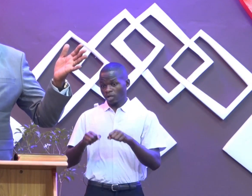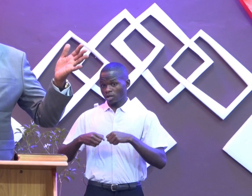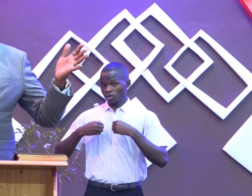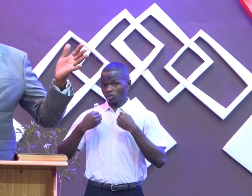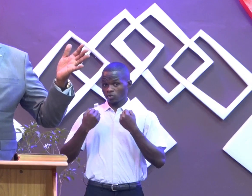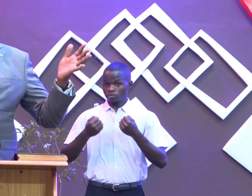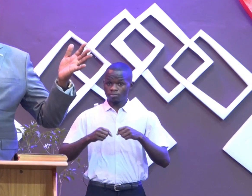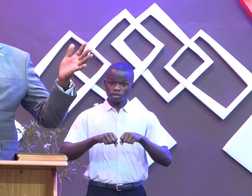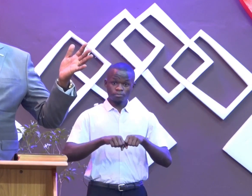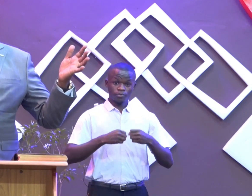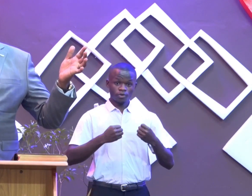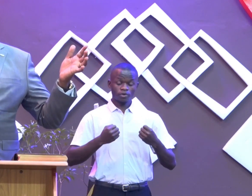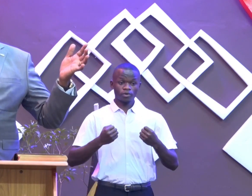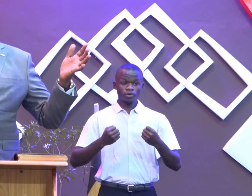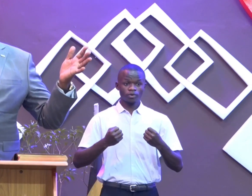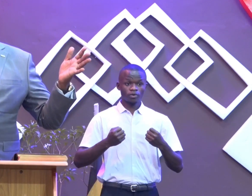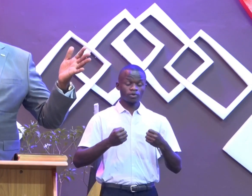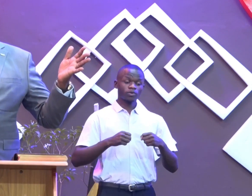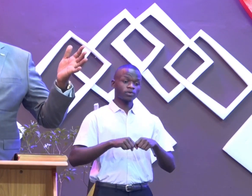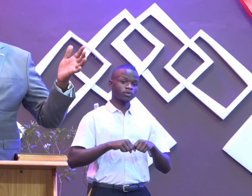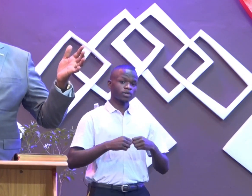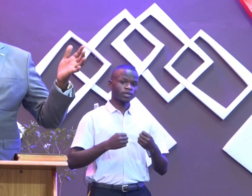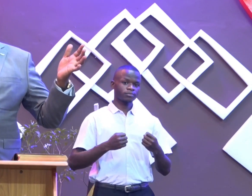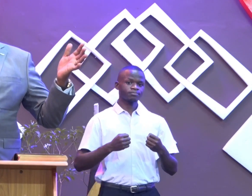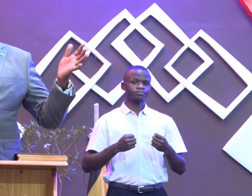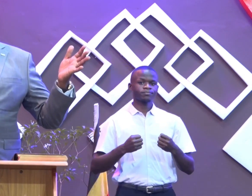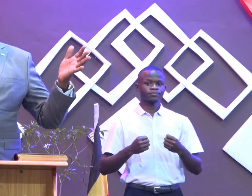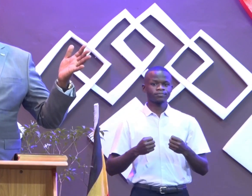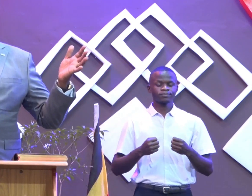that cannot be broken.